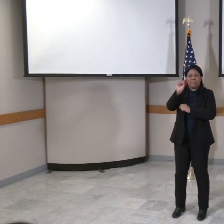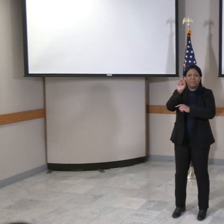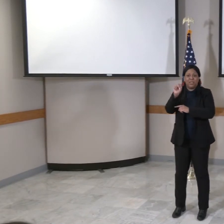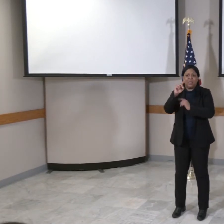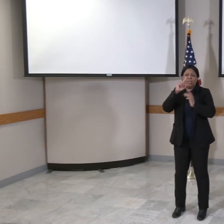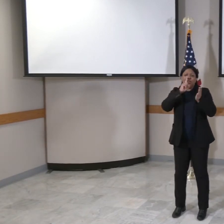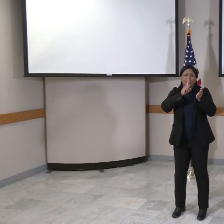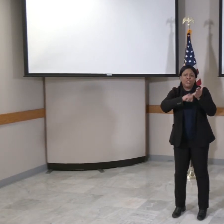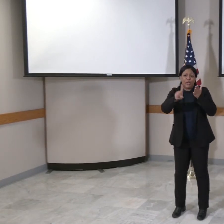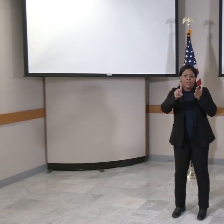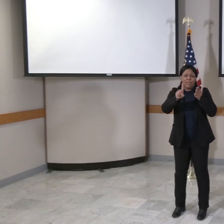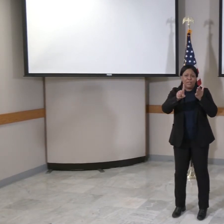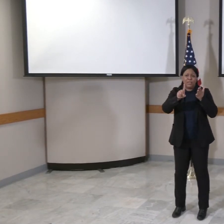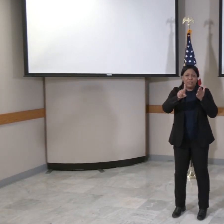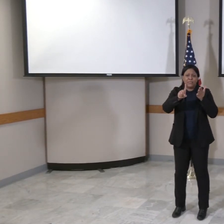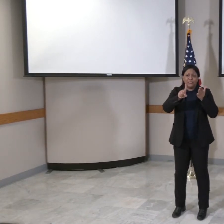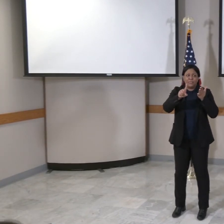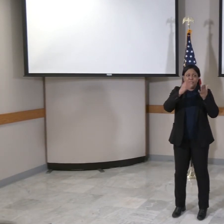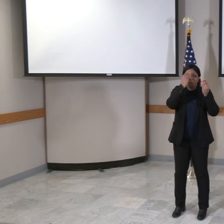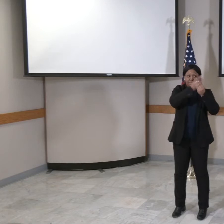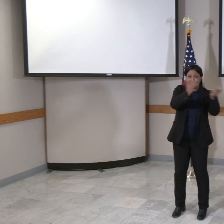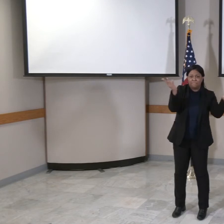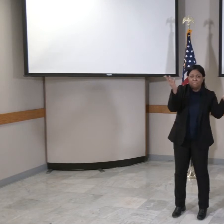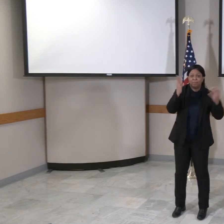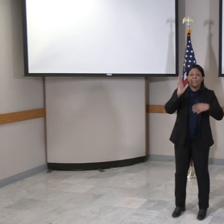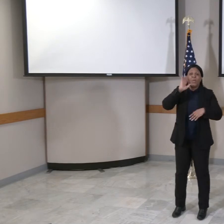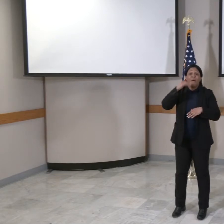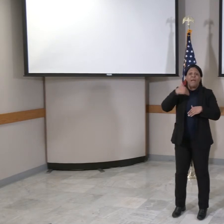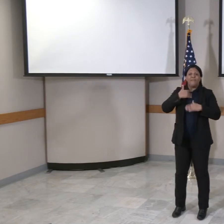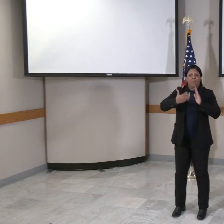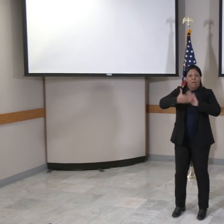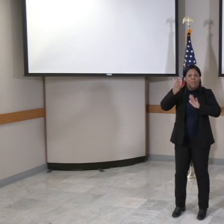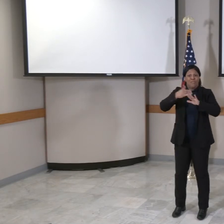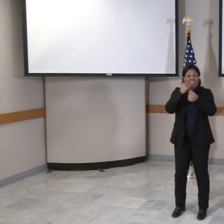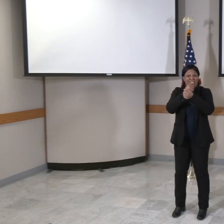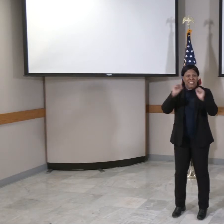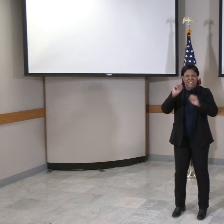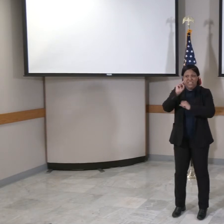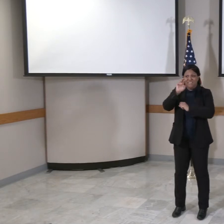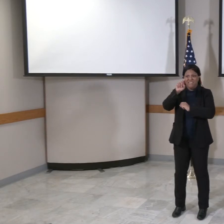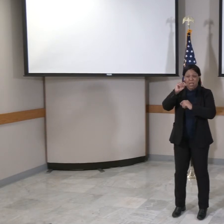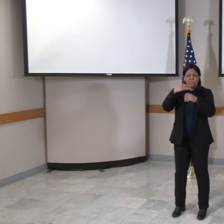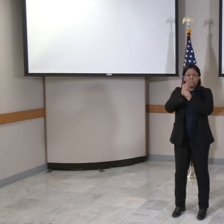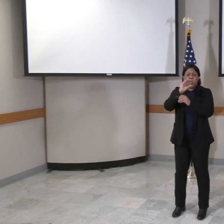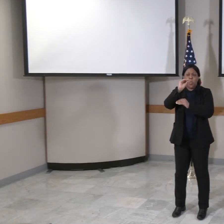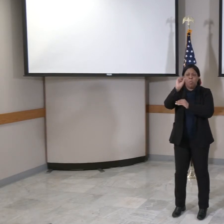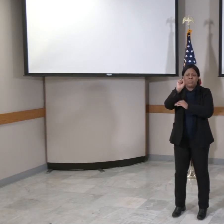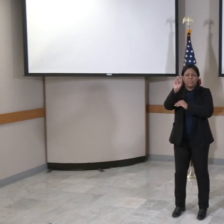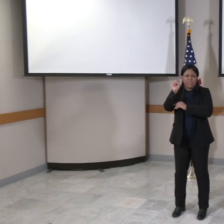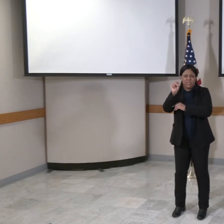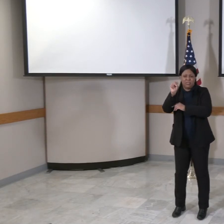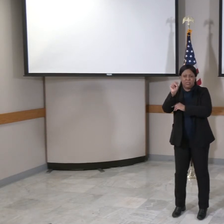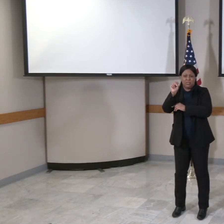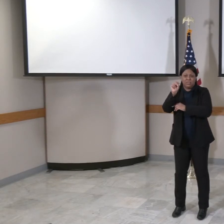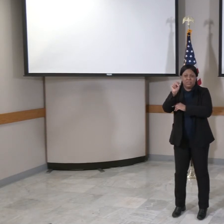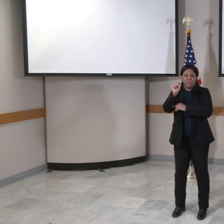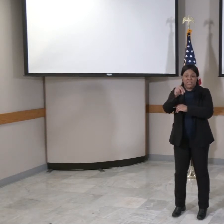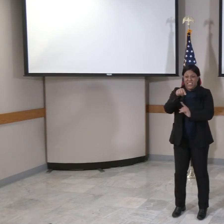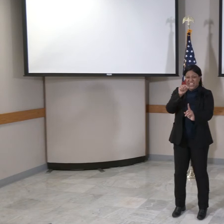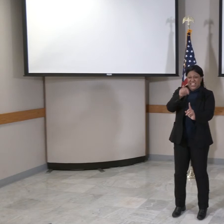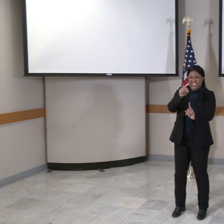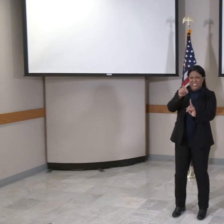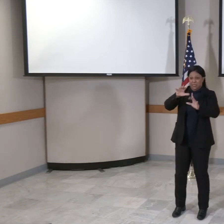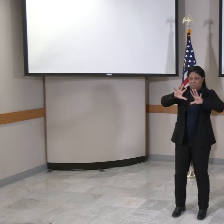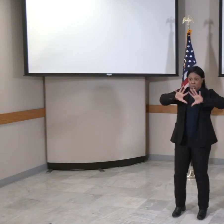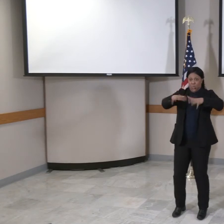folks. Okay, yeah, we're going to be setting up an Operation Safety Net JIC that is going to be working directly